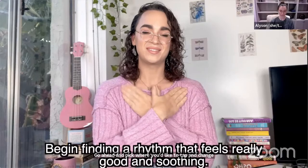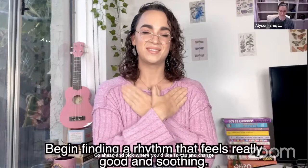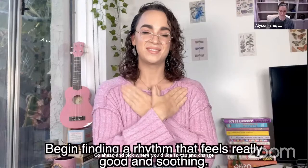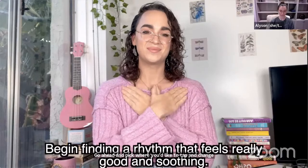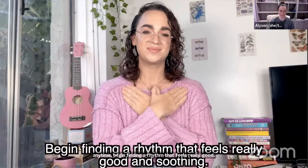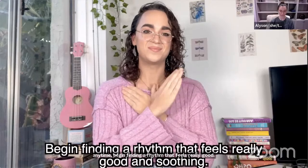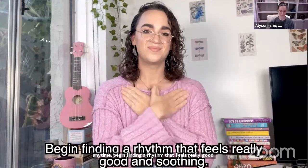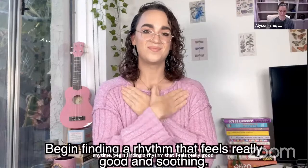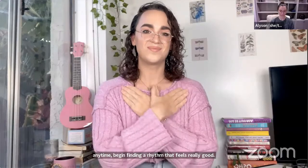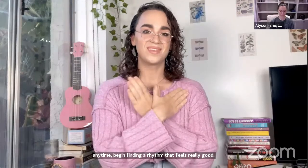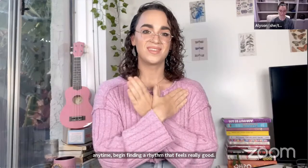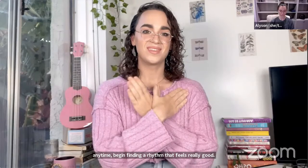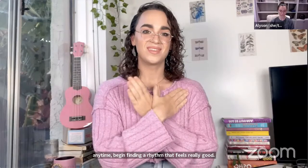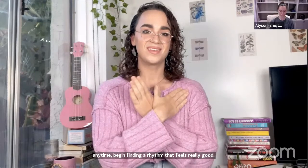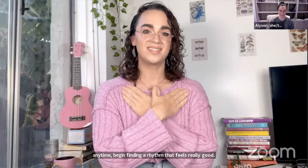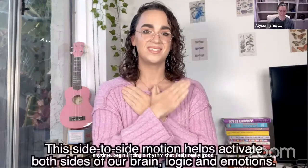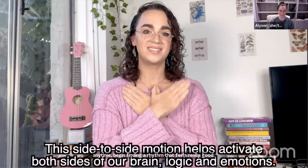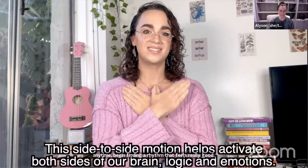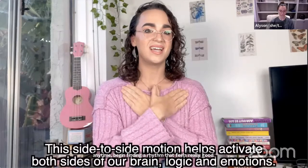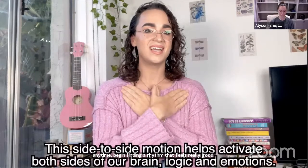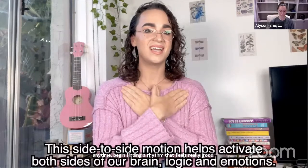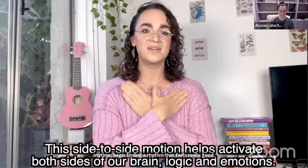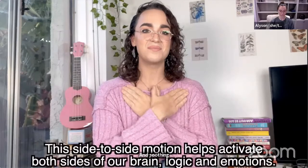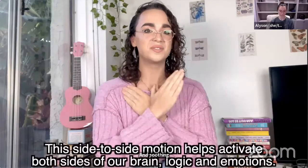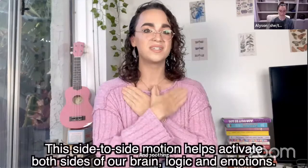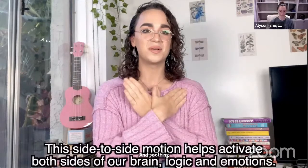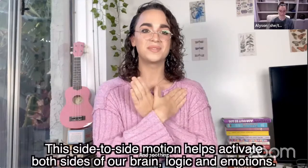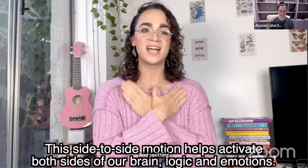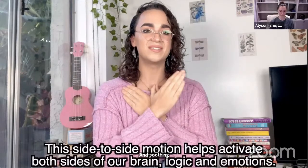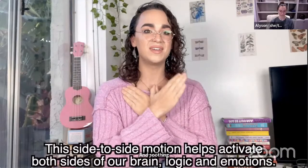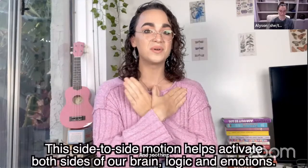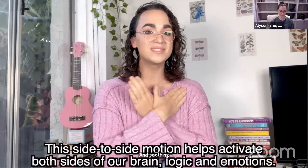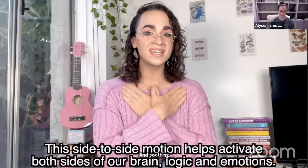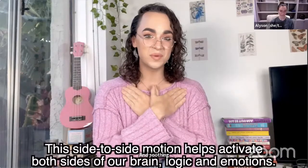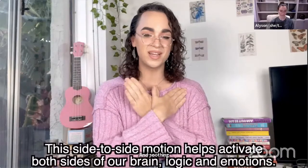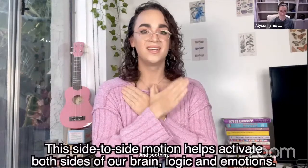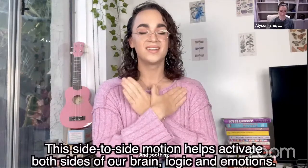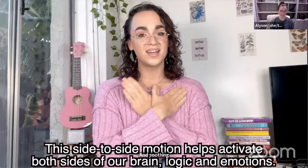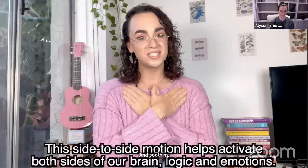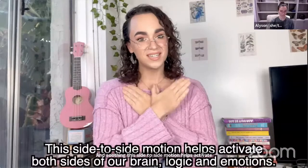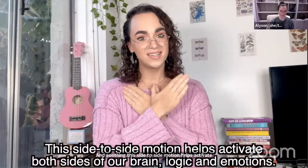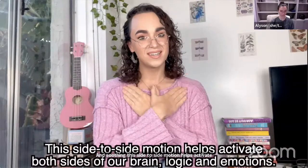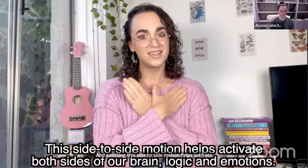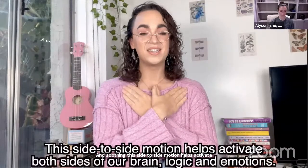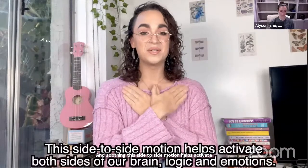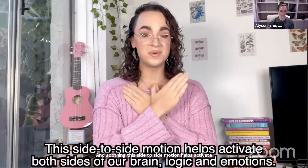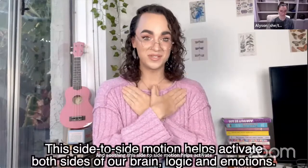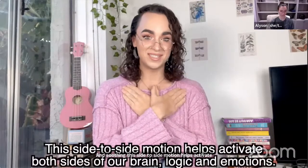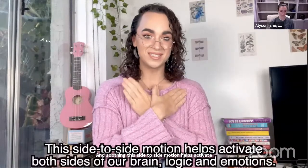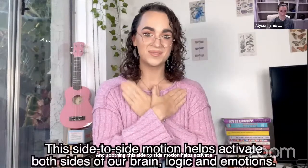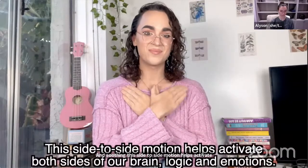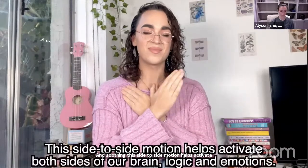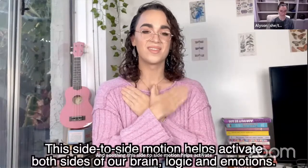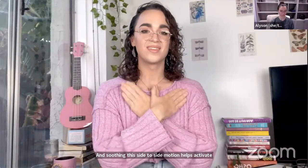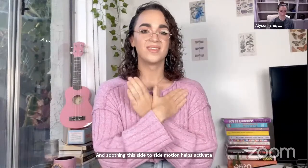soothing. This side-to-side motion helps activate both sides of our brain, logic, and